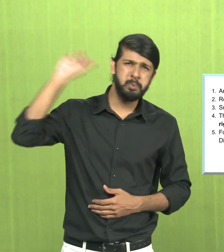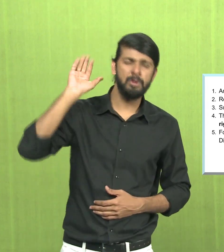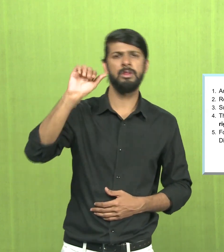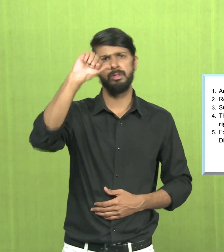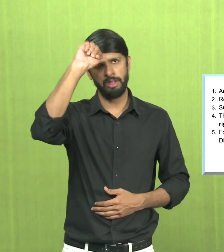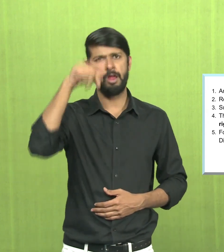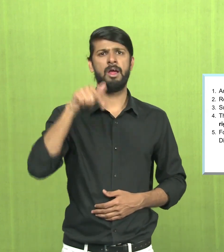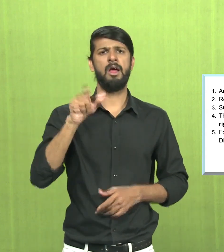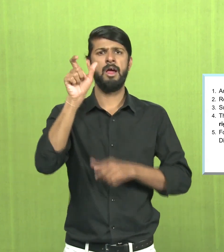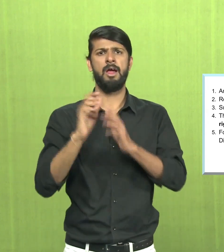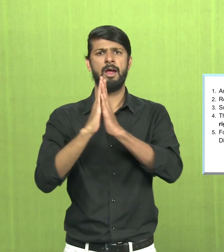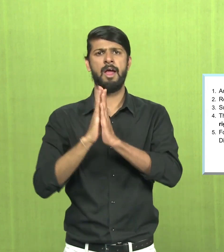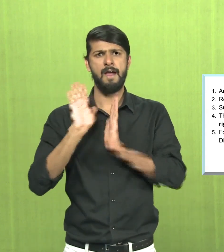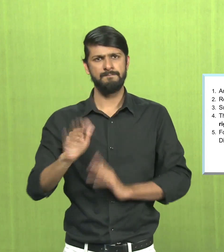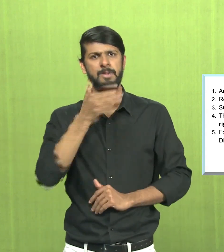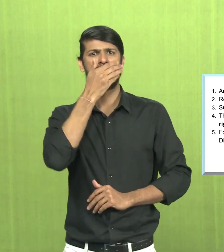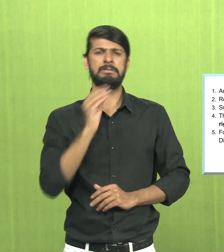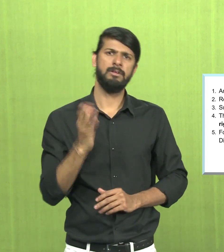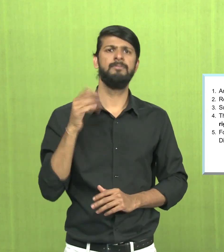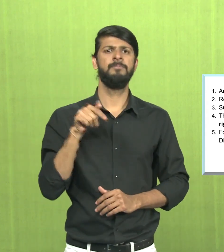Jainism is an ancient Indian religion.